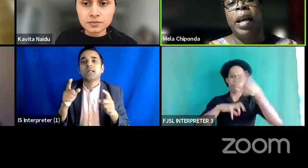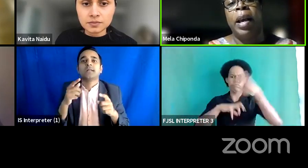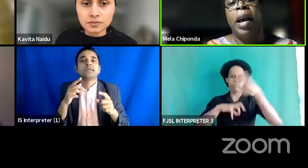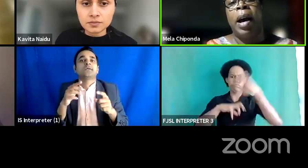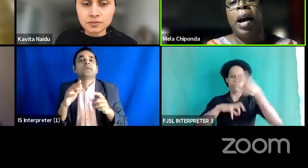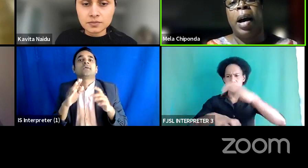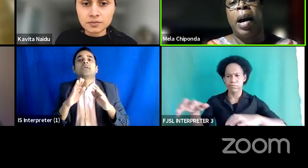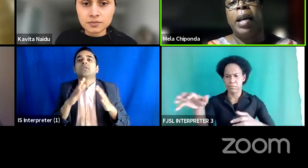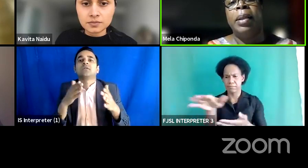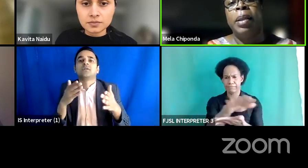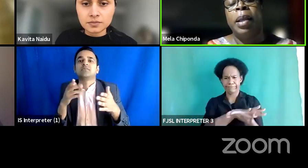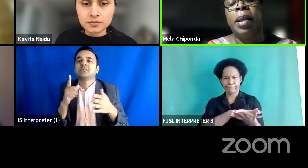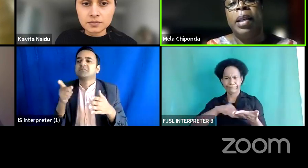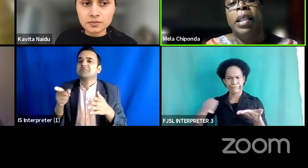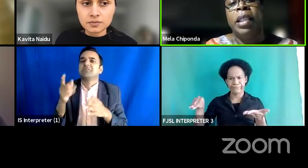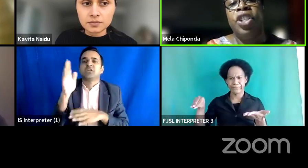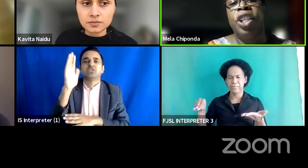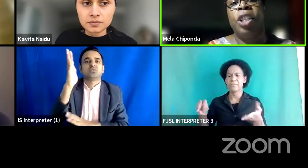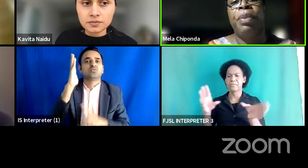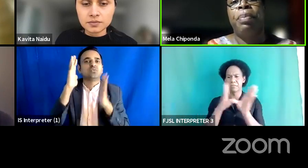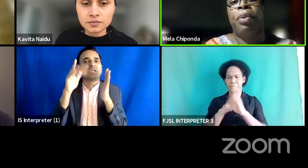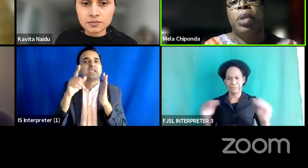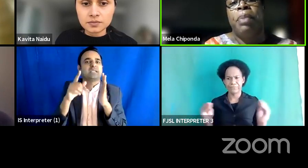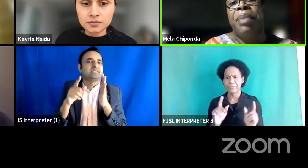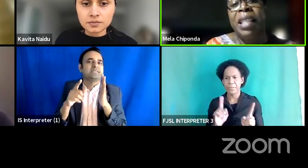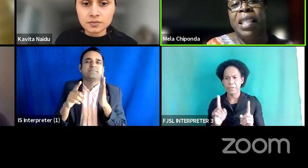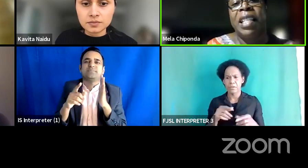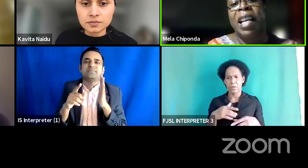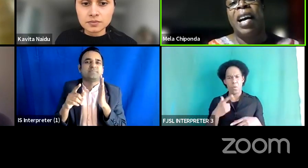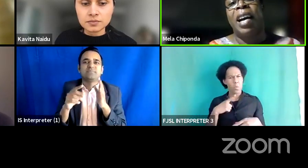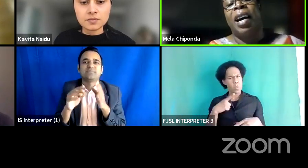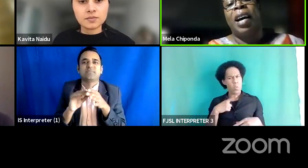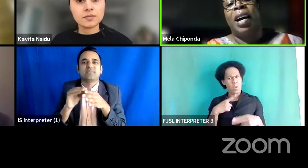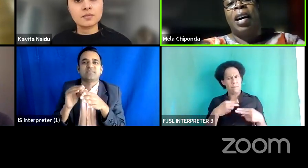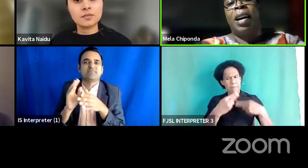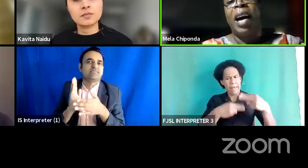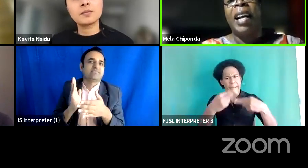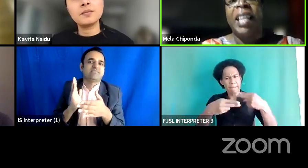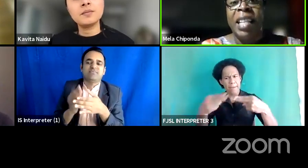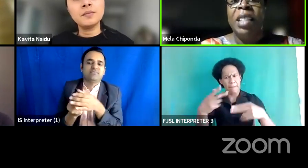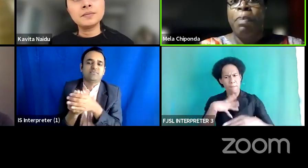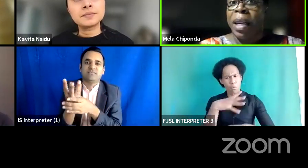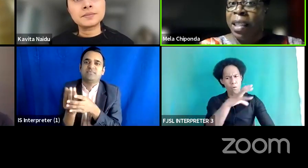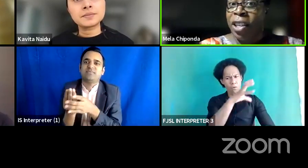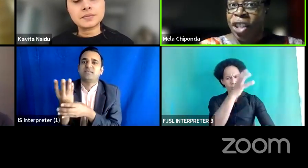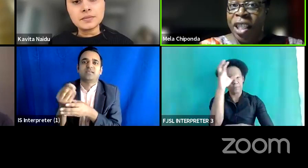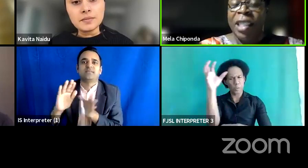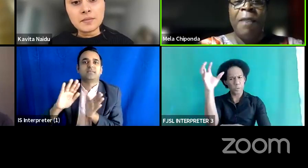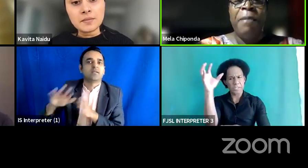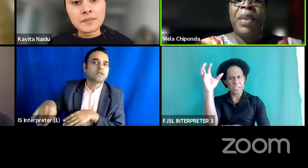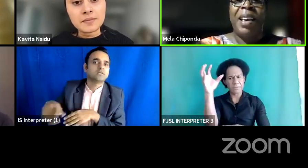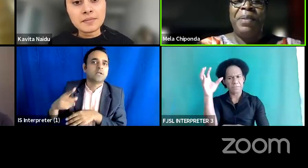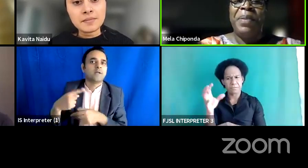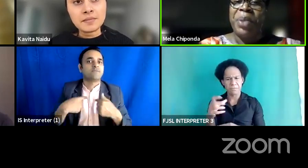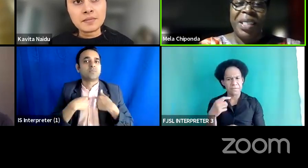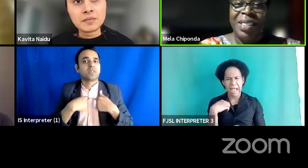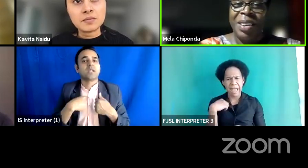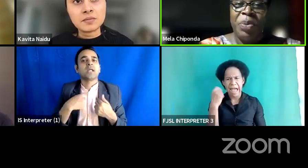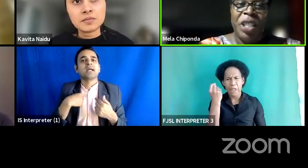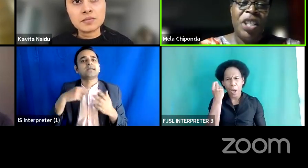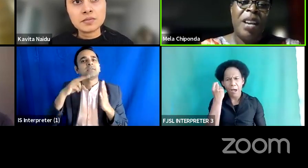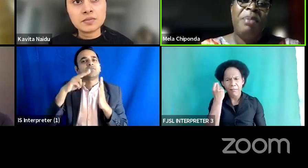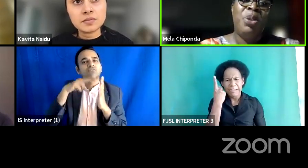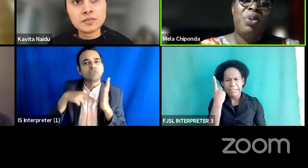something about the indigenous people, the peasants, are against planting trees. And